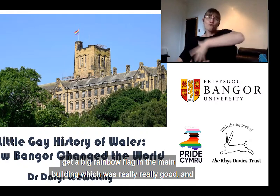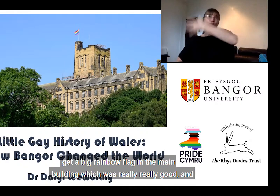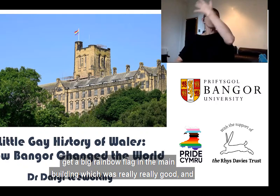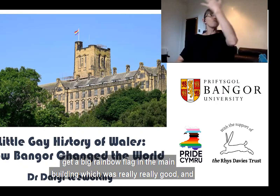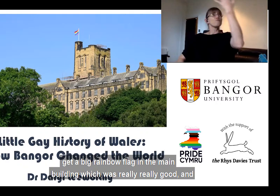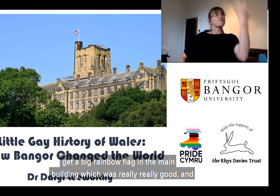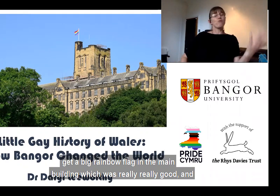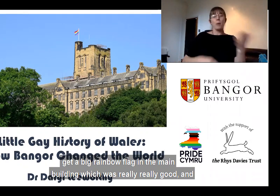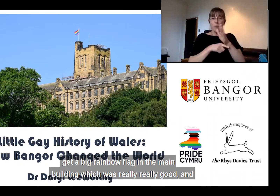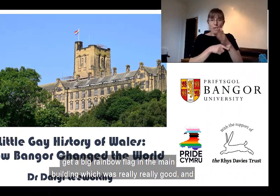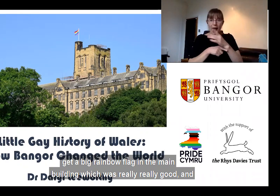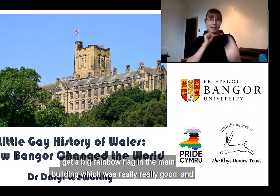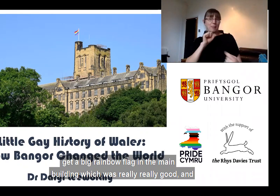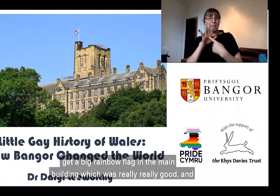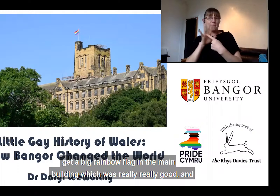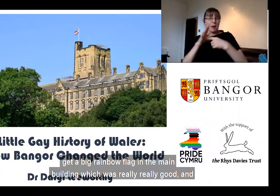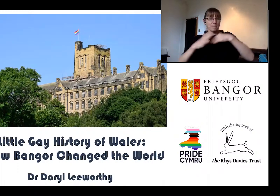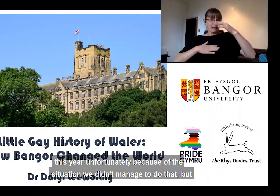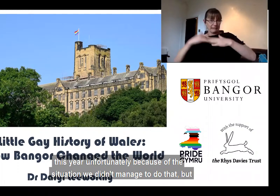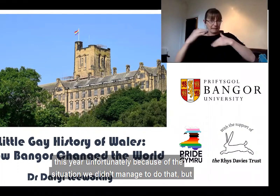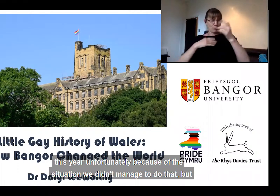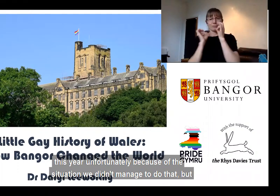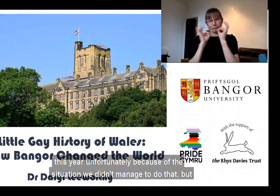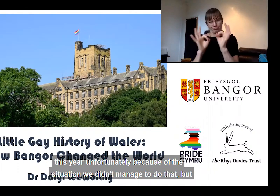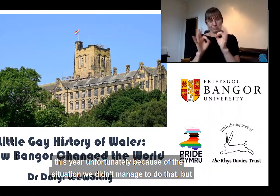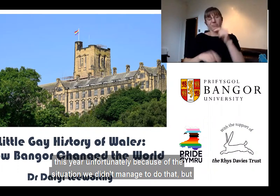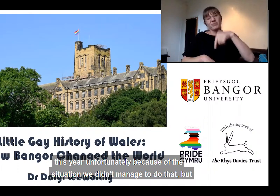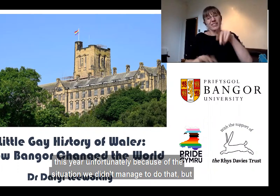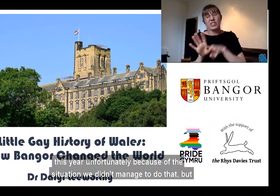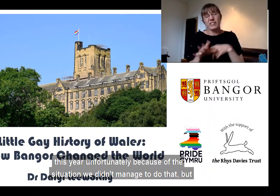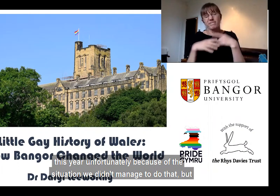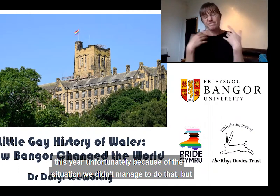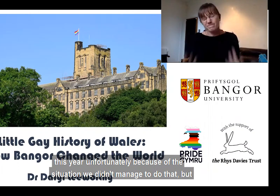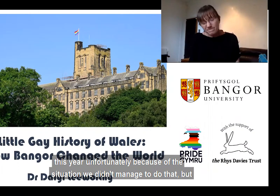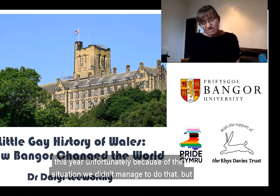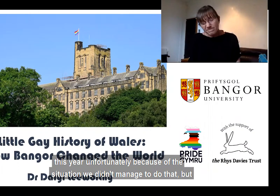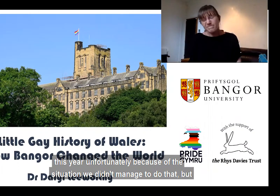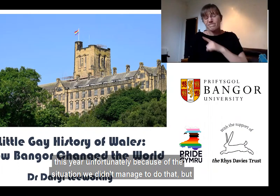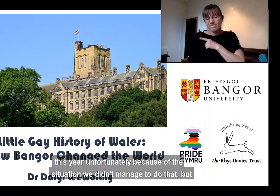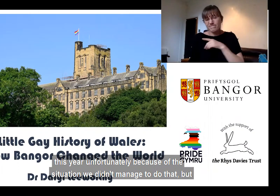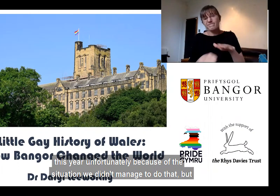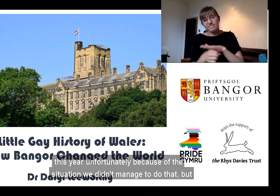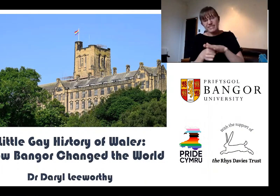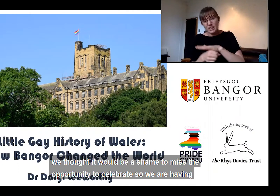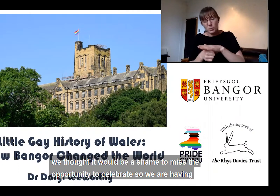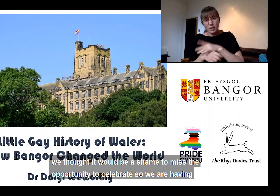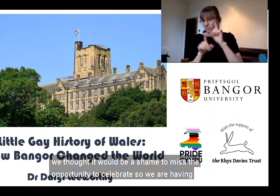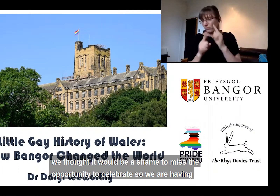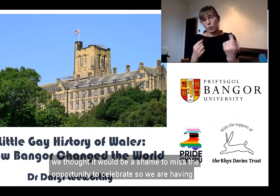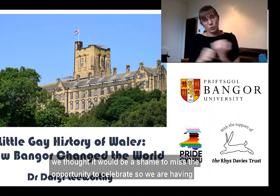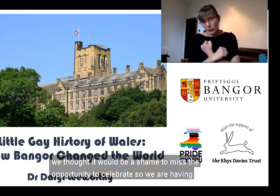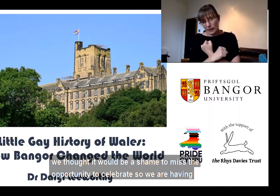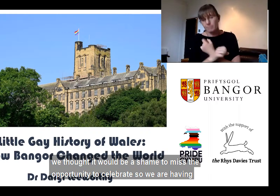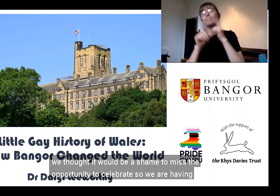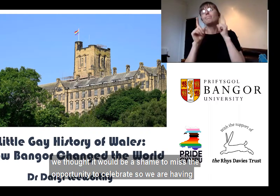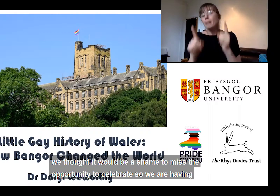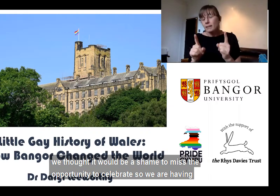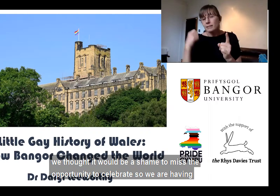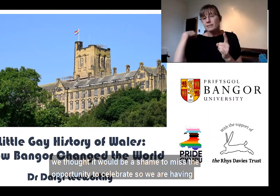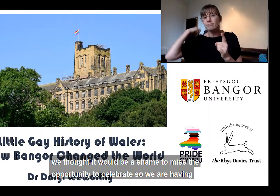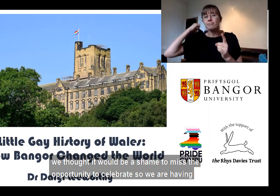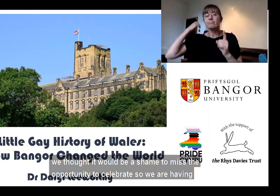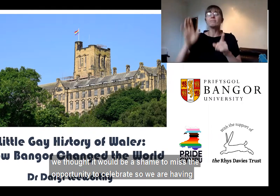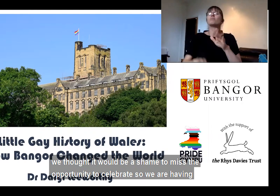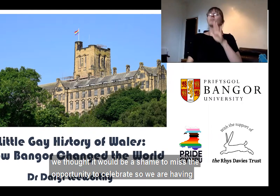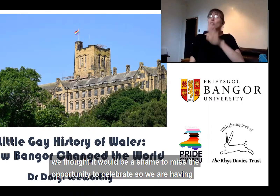main building, which was really, really good. And this year, unfortunately, because of the situation, we didn't manage to do that. But we thought it would be a